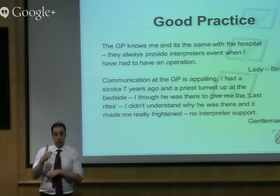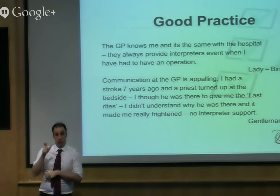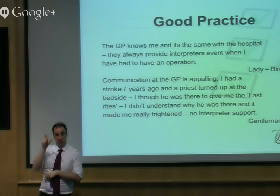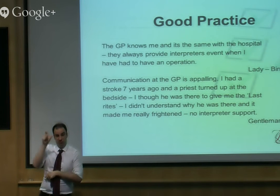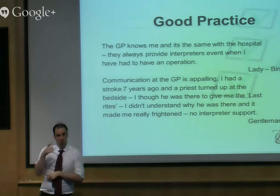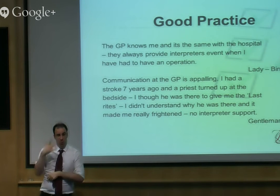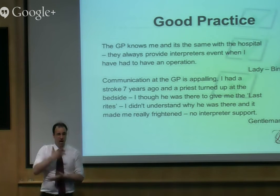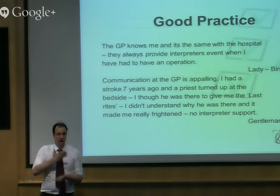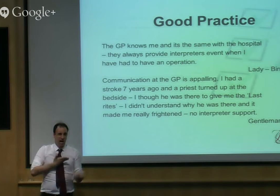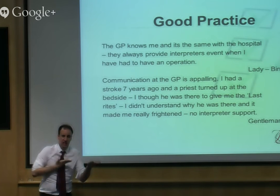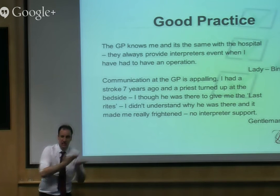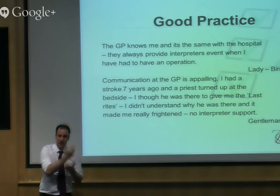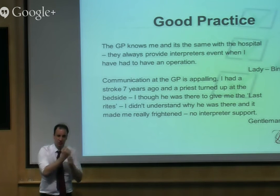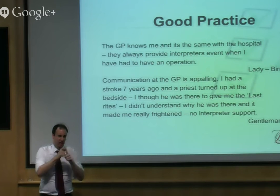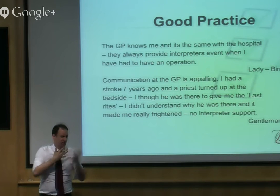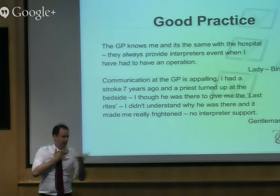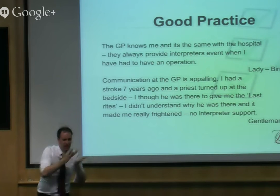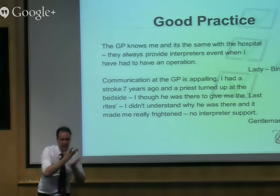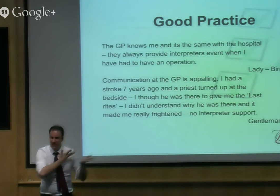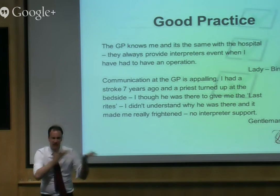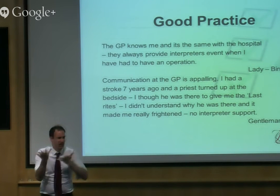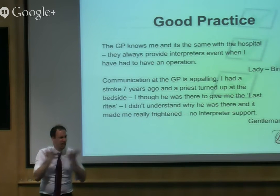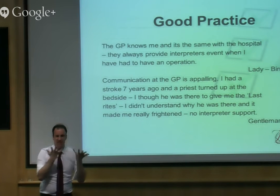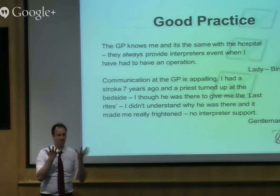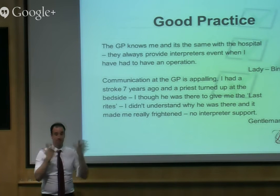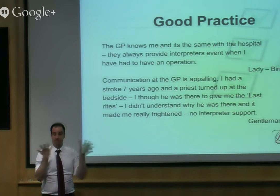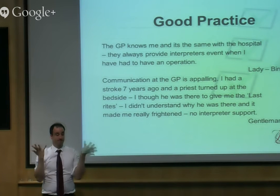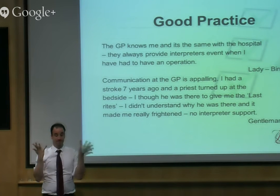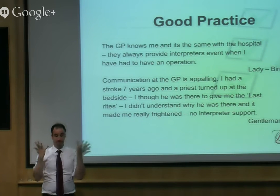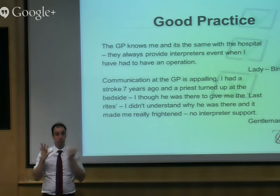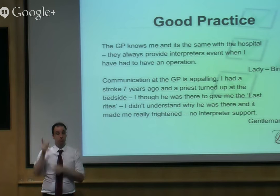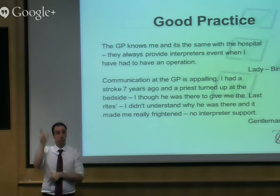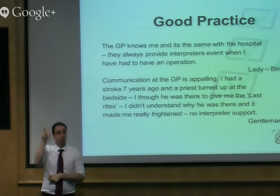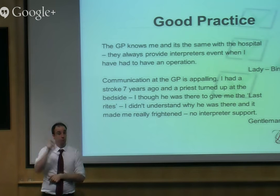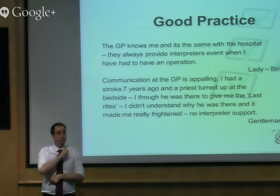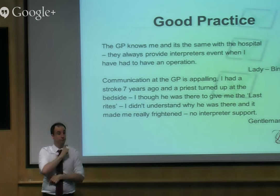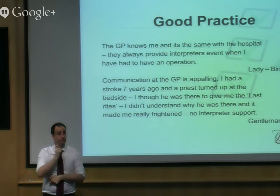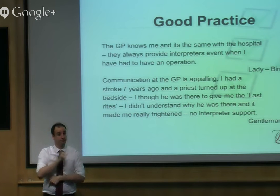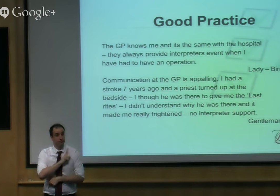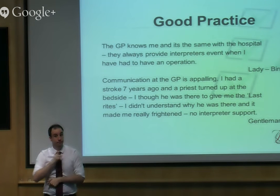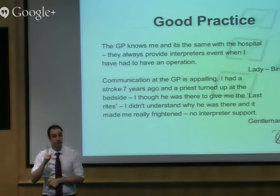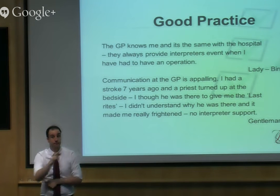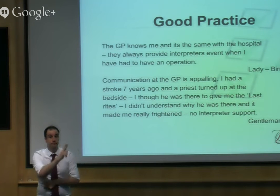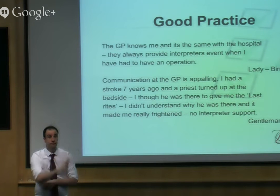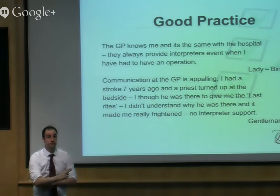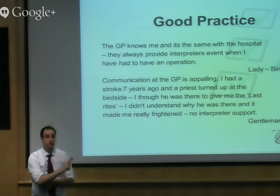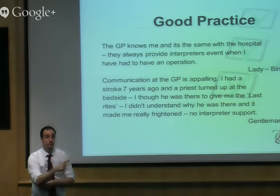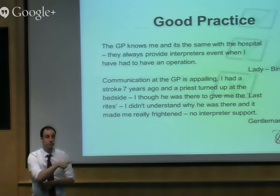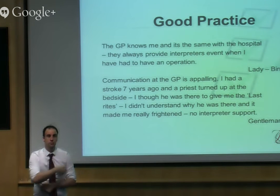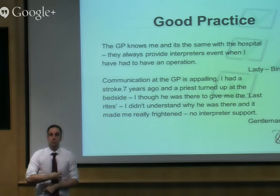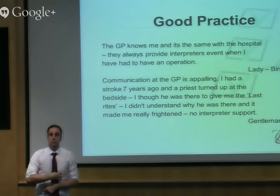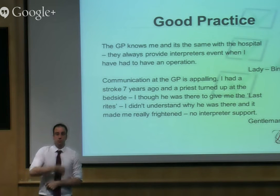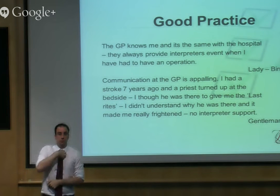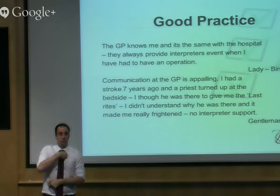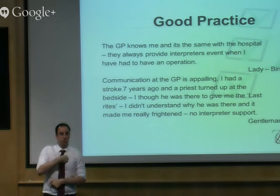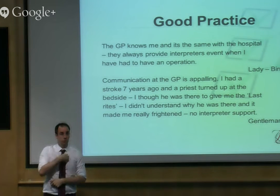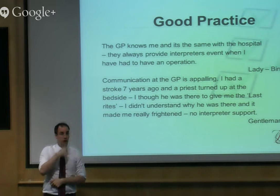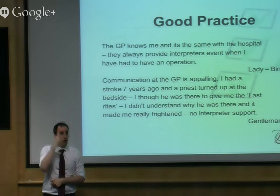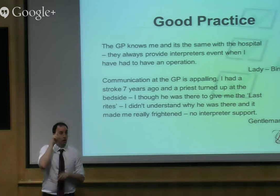Now, we had another gentleman from Surrey that said his communication with his own personal GP was awful.